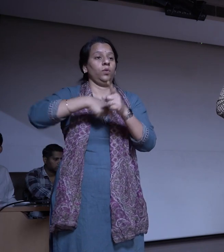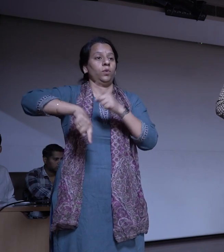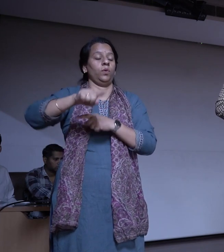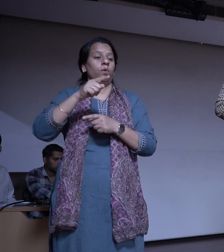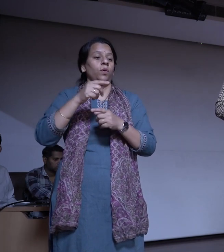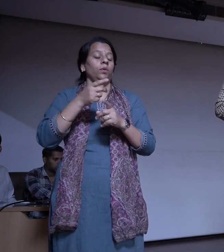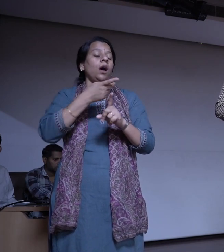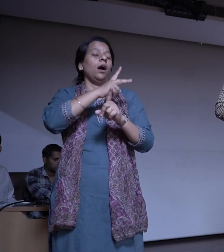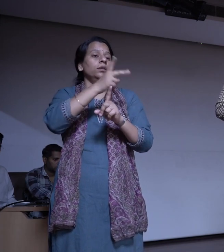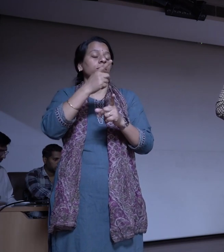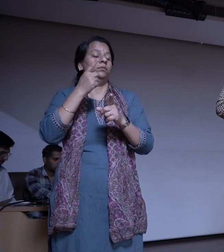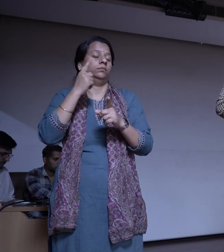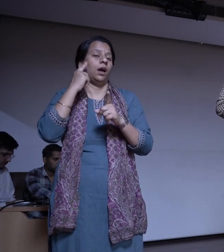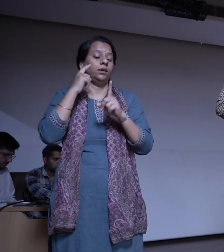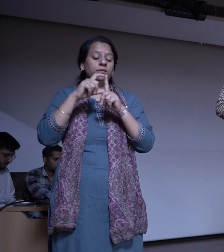neur disabili